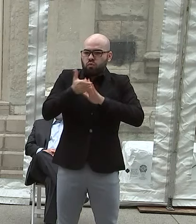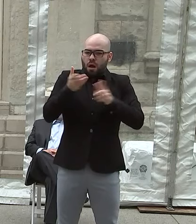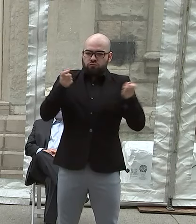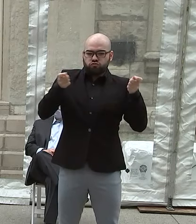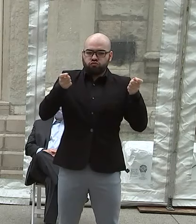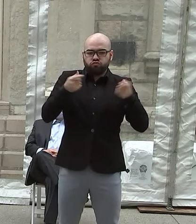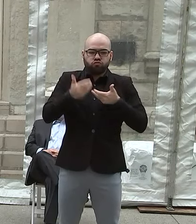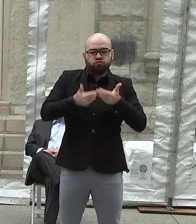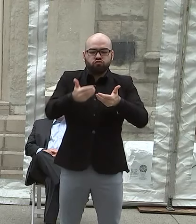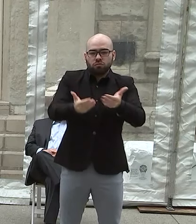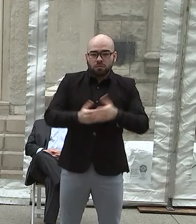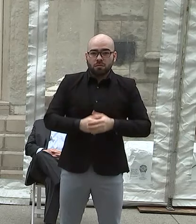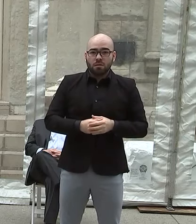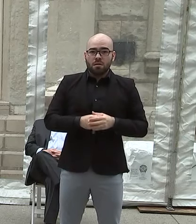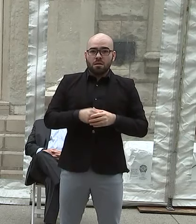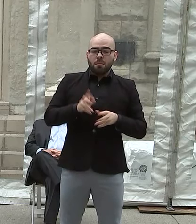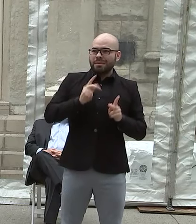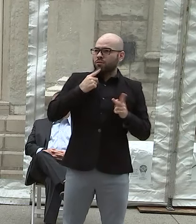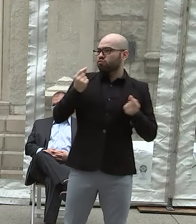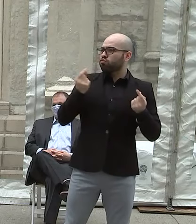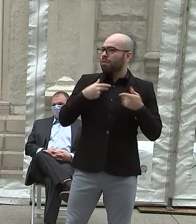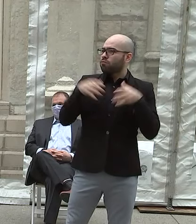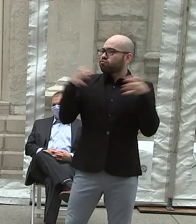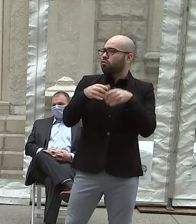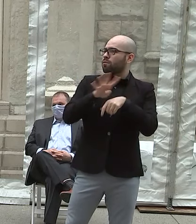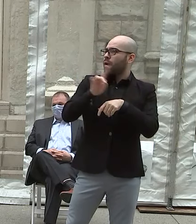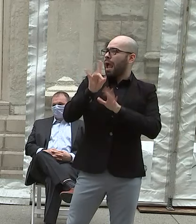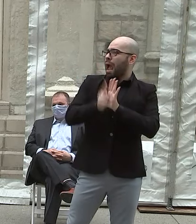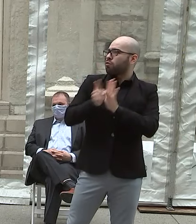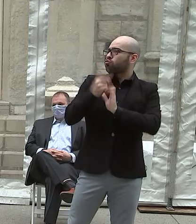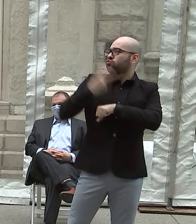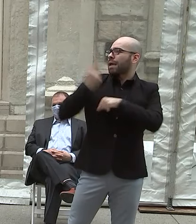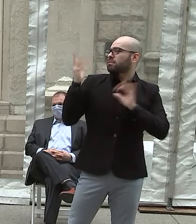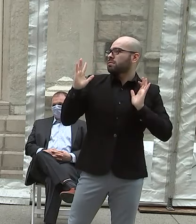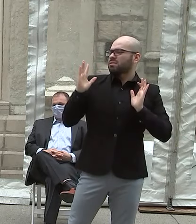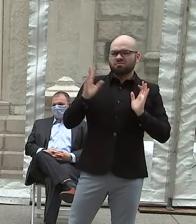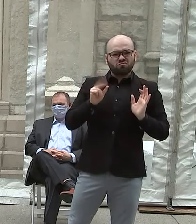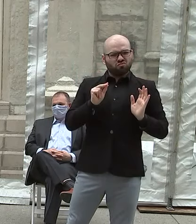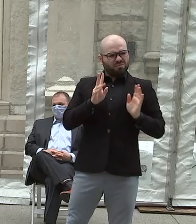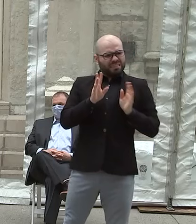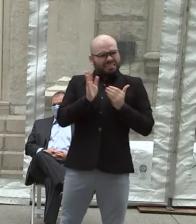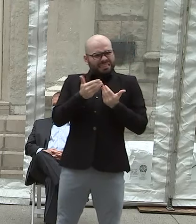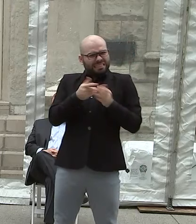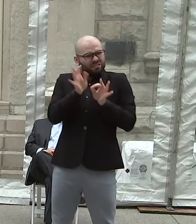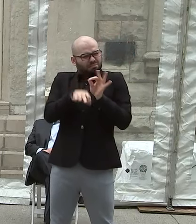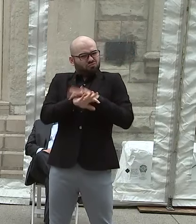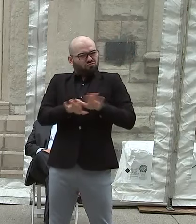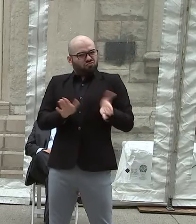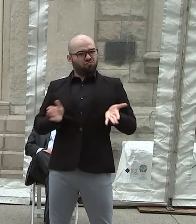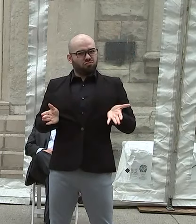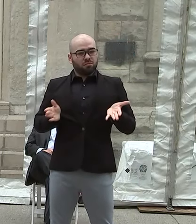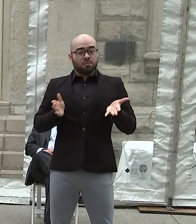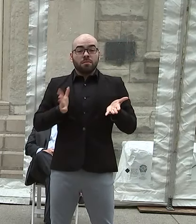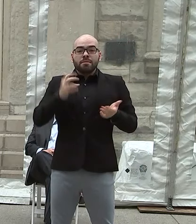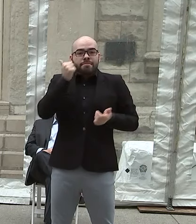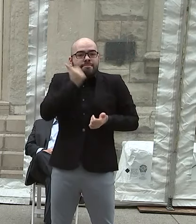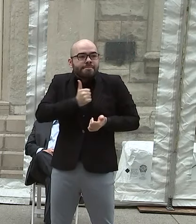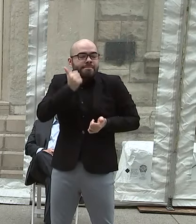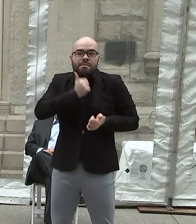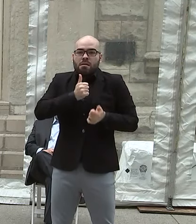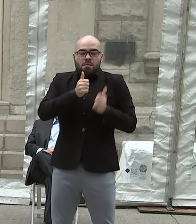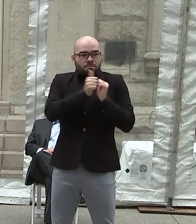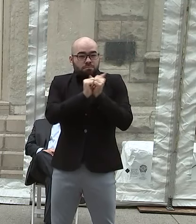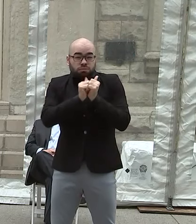well, we can meet within 48 hours. I think that is really simplistic. When we are literally every single day